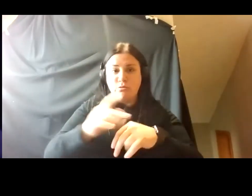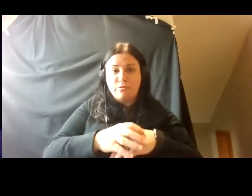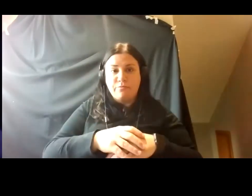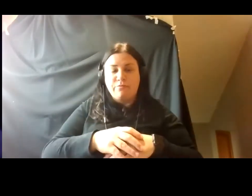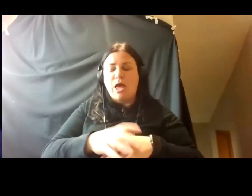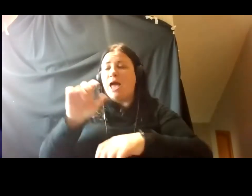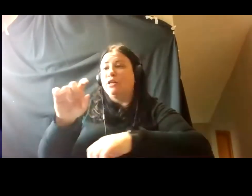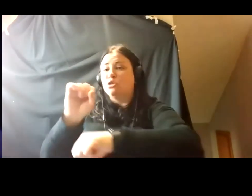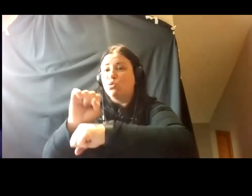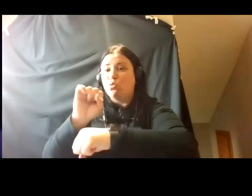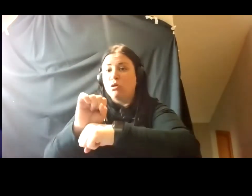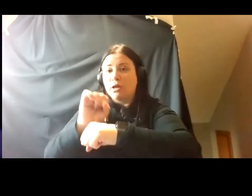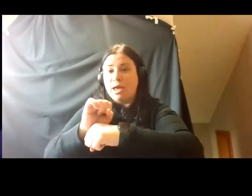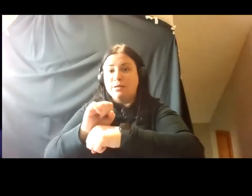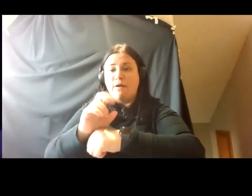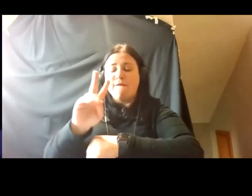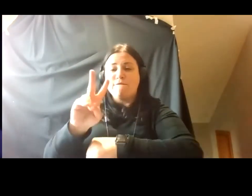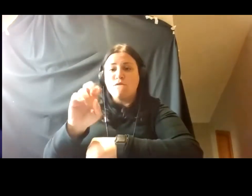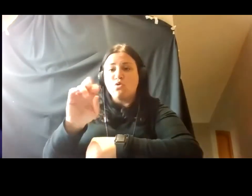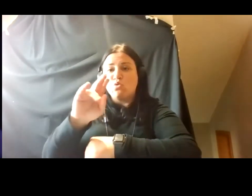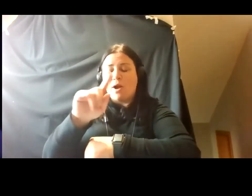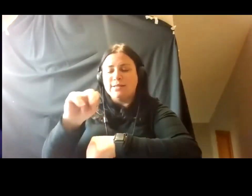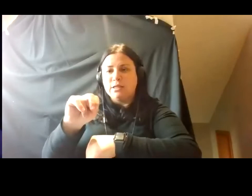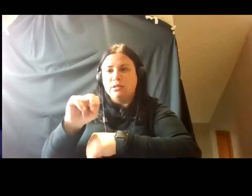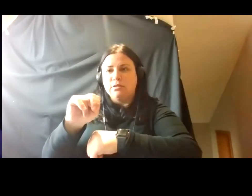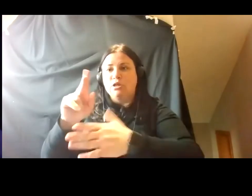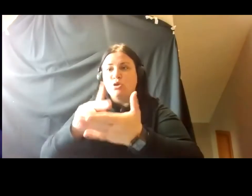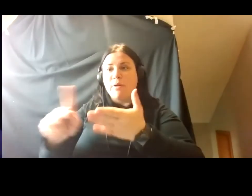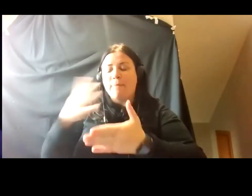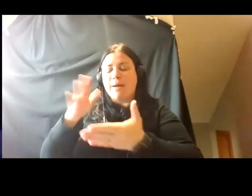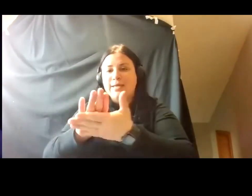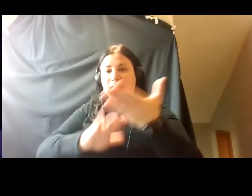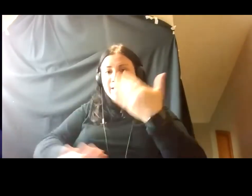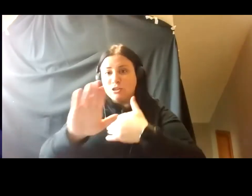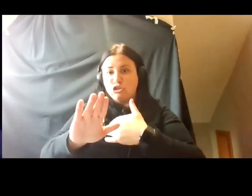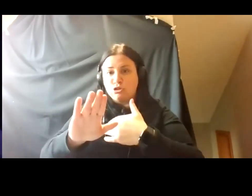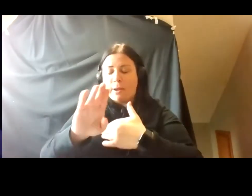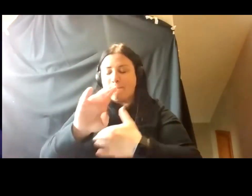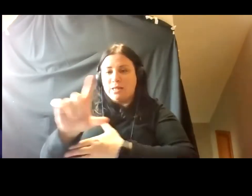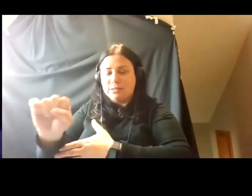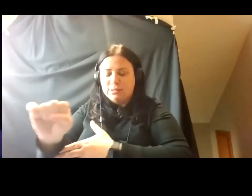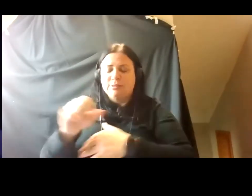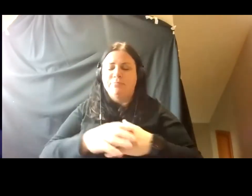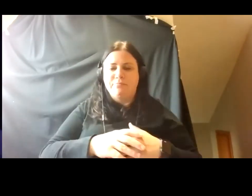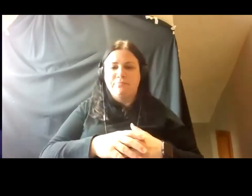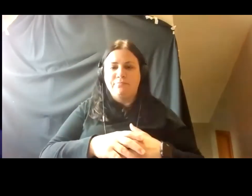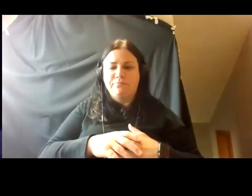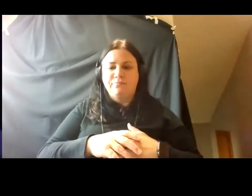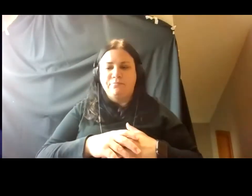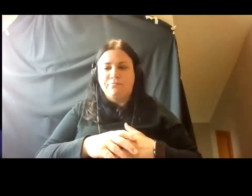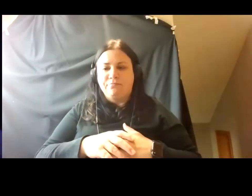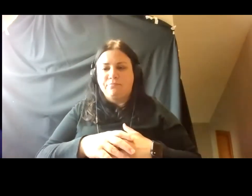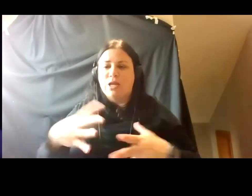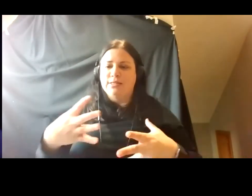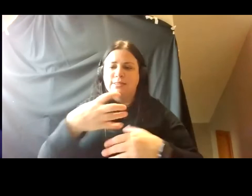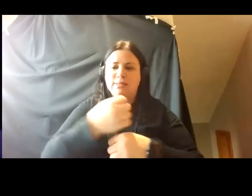Verizon, had to pay the rest of the bills. And my career was over. And all of this, let me recap,